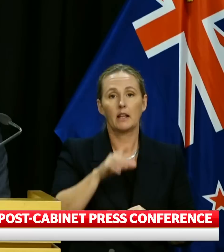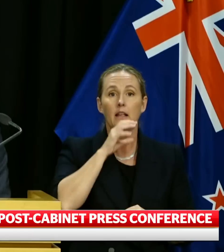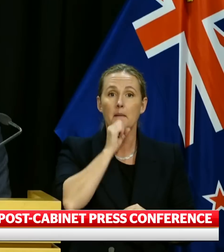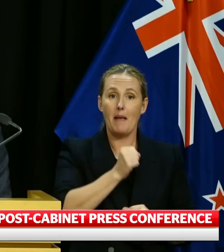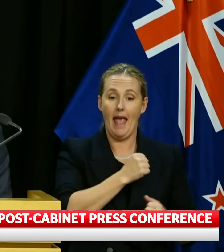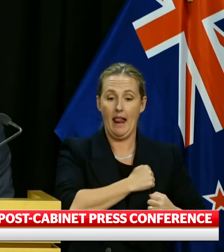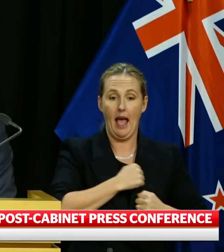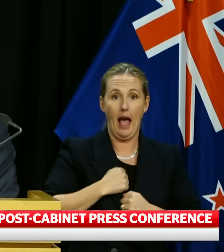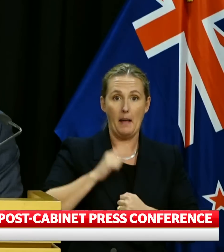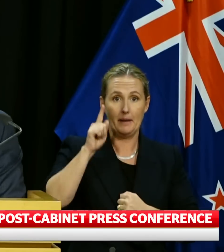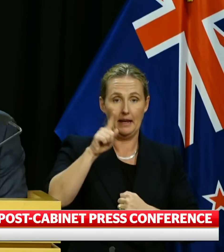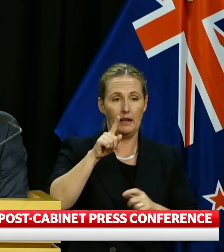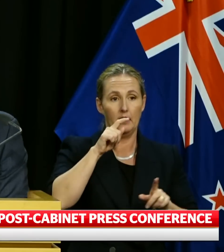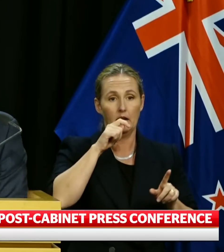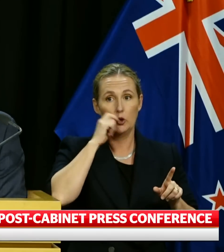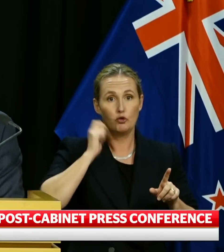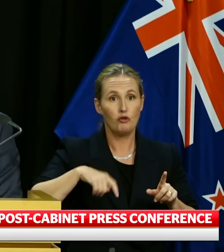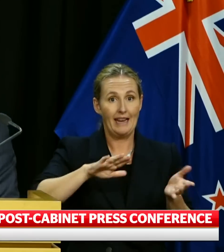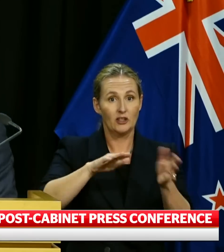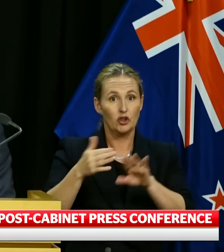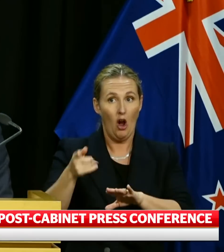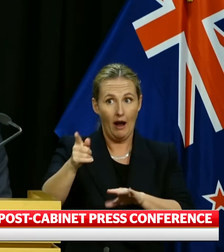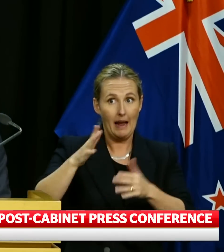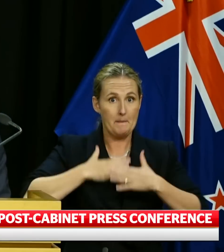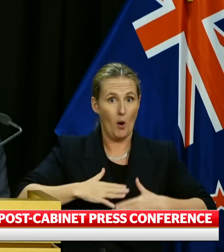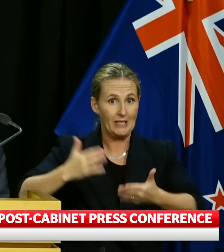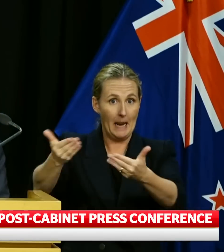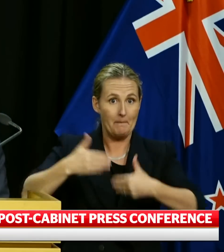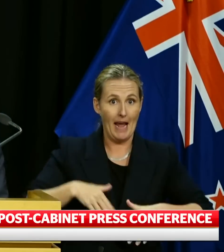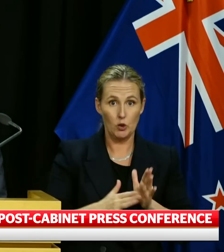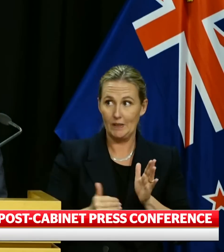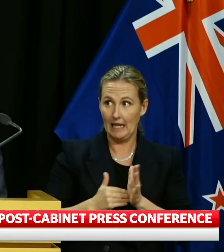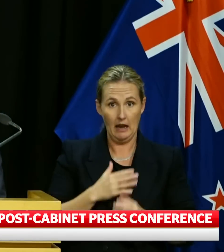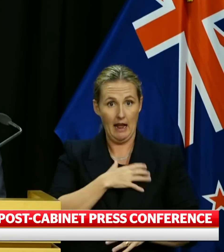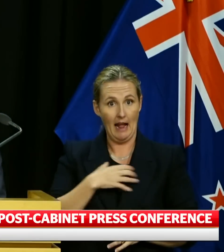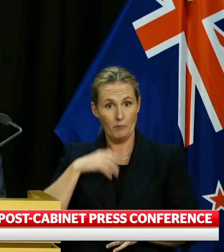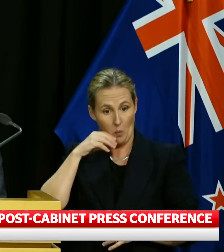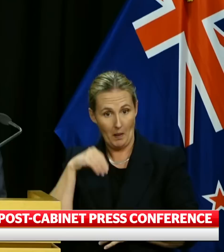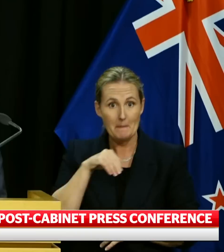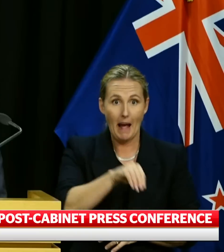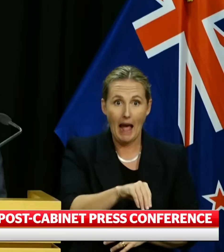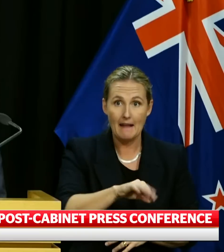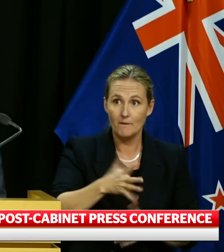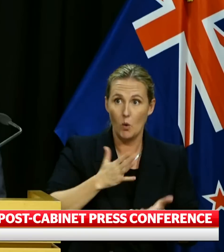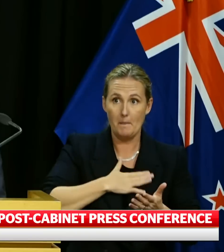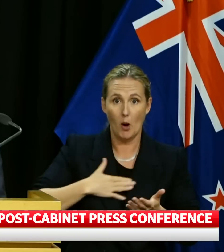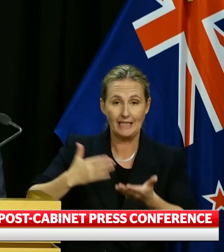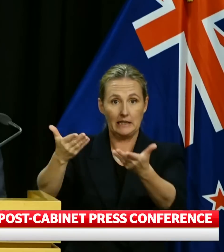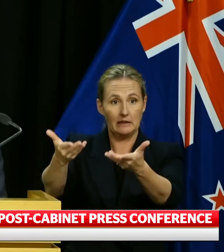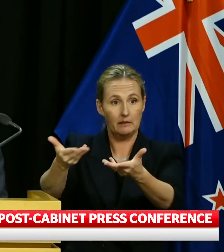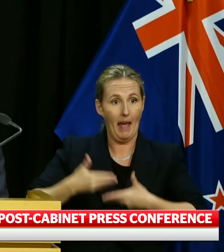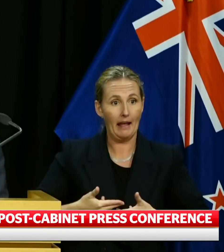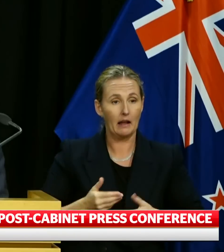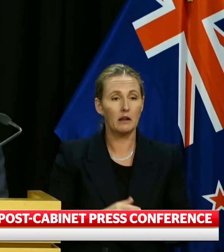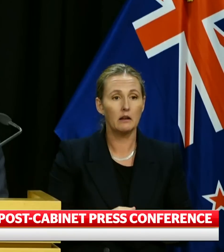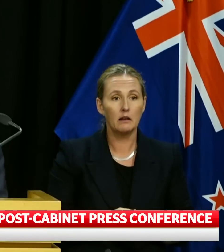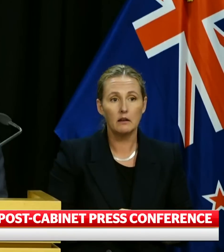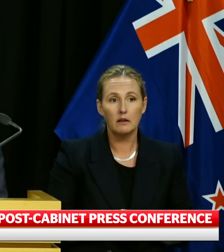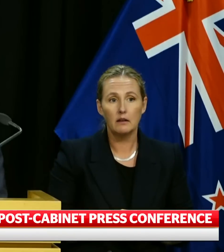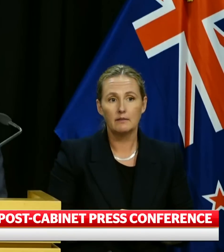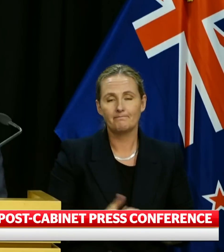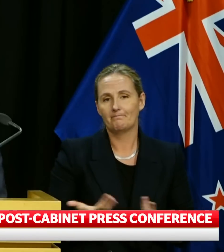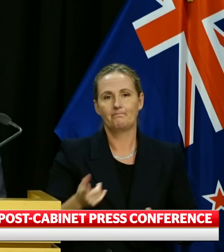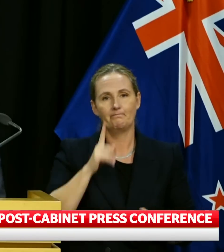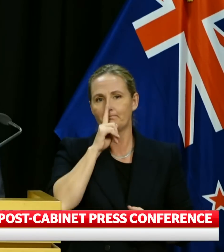Zealand? I haven't got an update for you on that at this point. Is that something that we could be doing? What issues does that